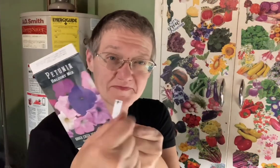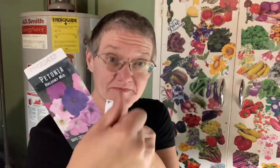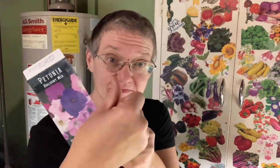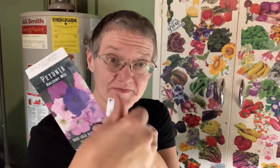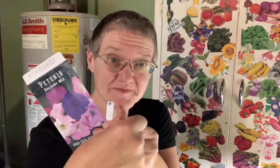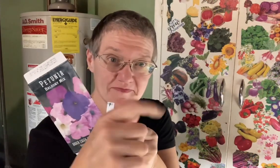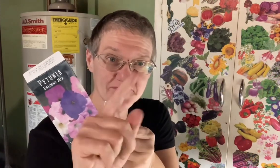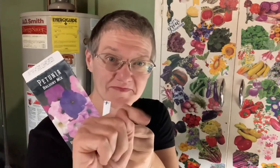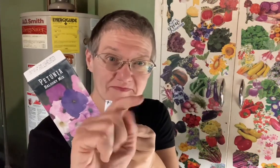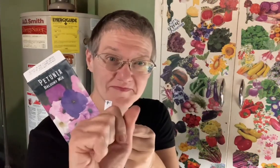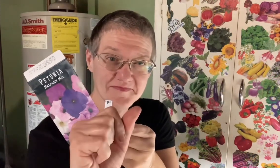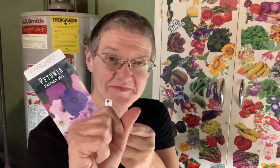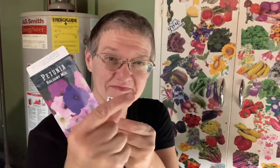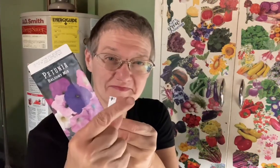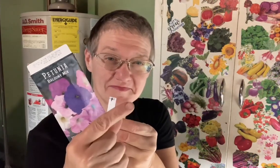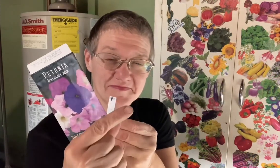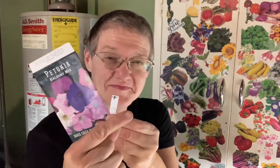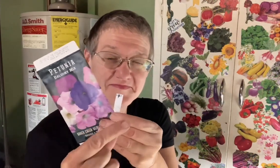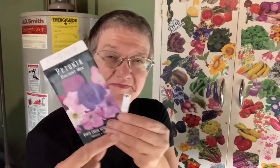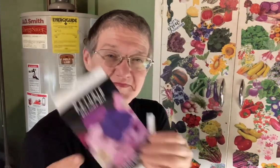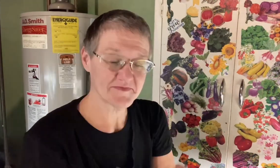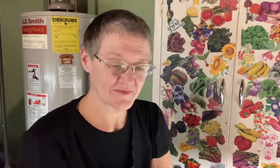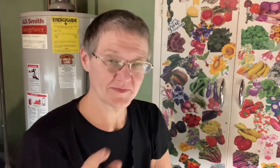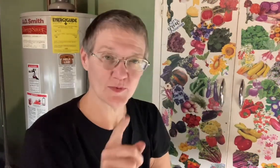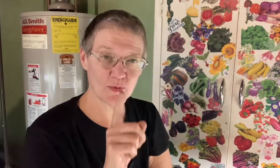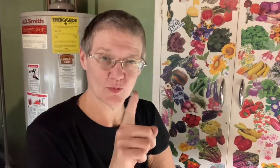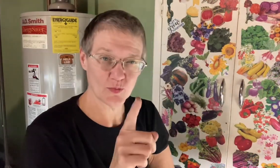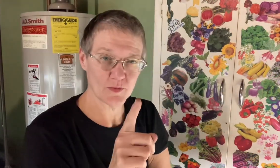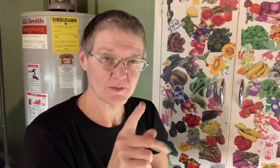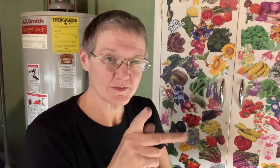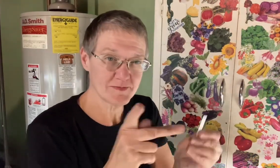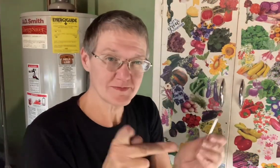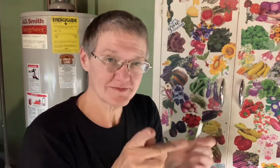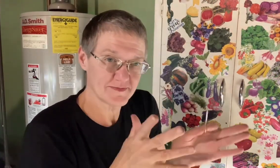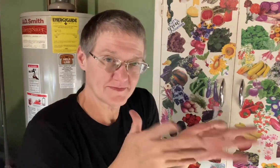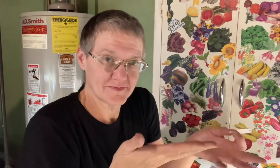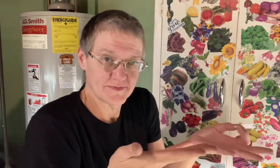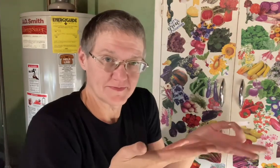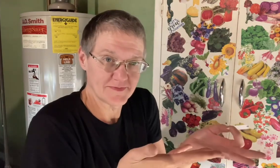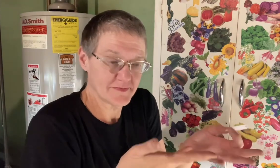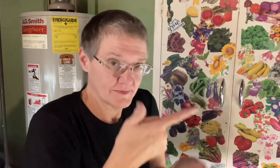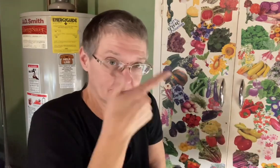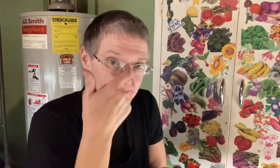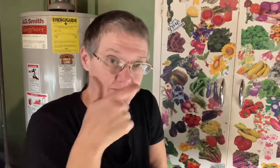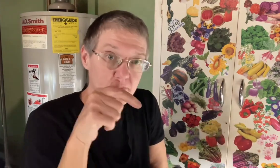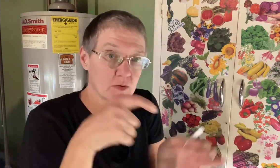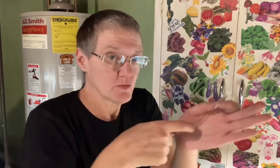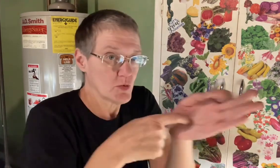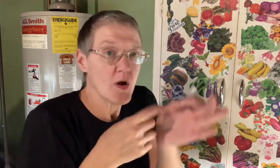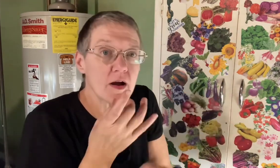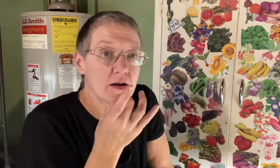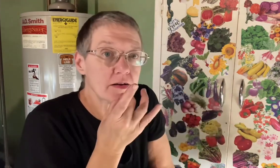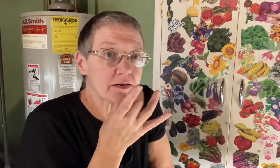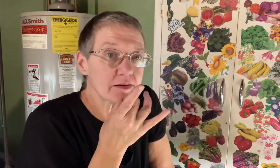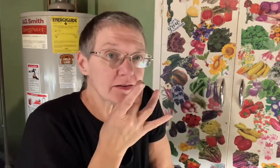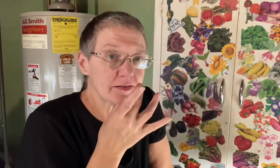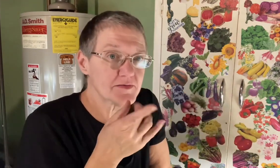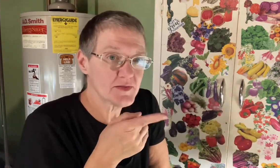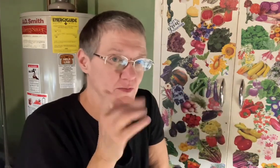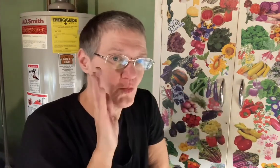So first, we've got a tag, and we're going to start the petunias. There's one spot left here in the grow lights, and it's